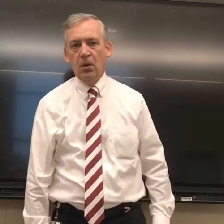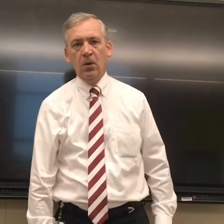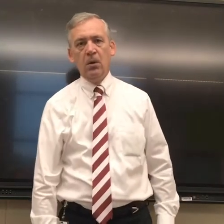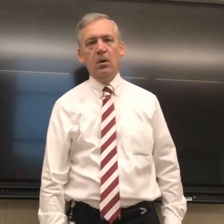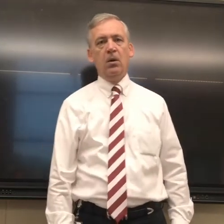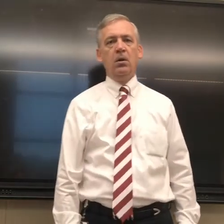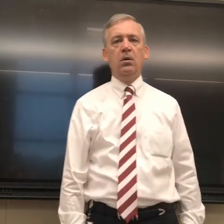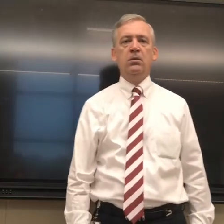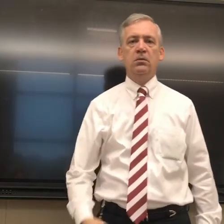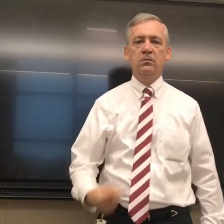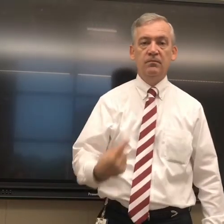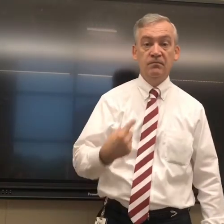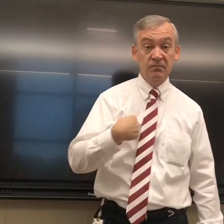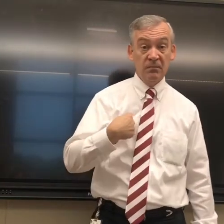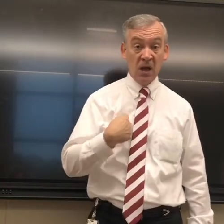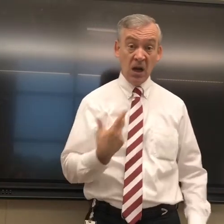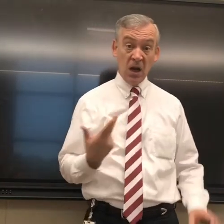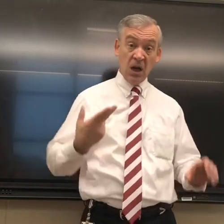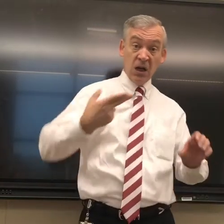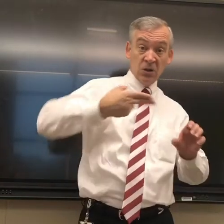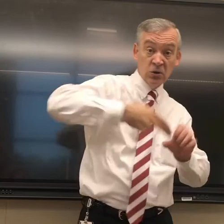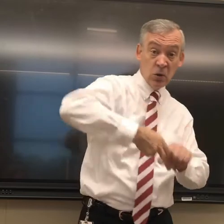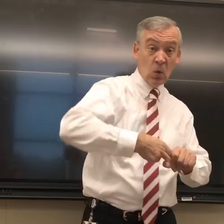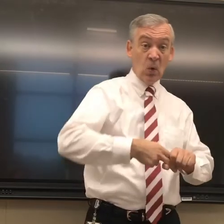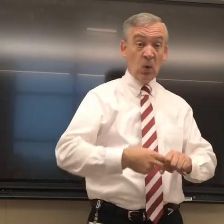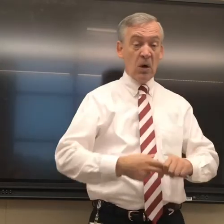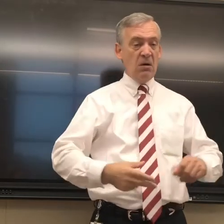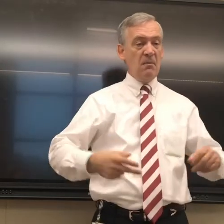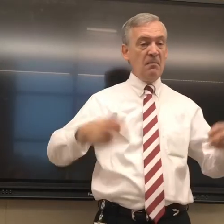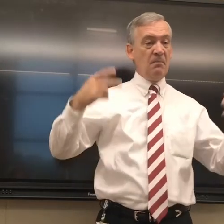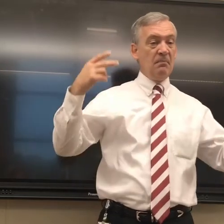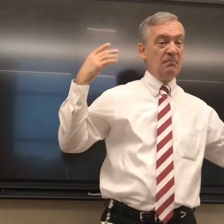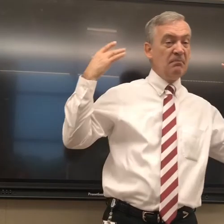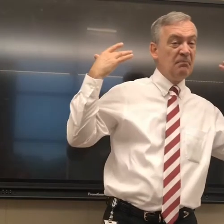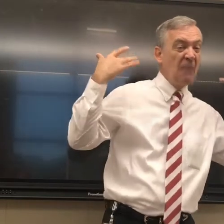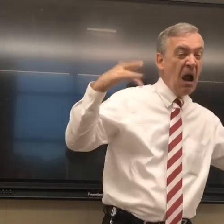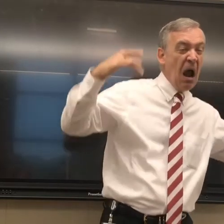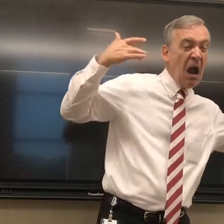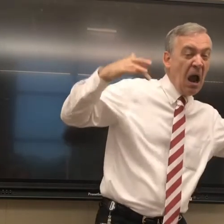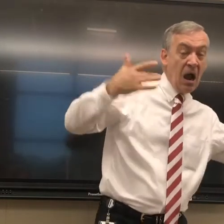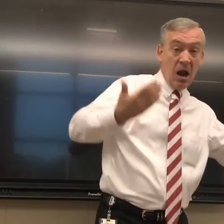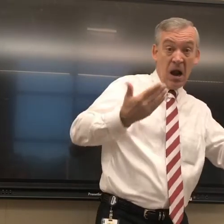I did not join the merriment when the kids gathered again under the oak in our bare yard.